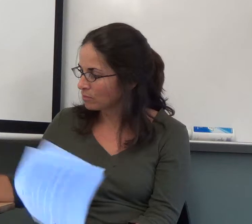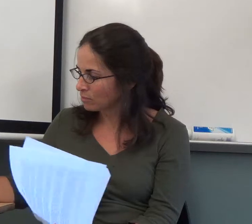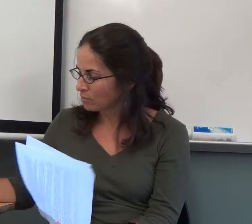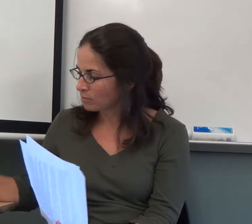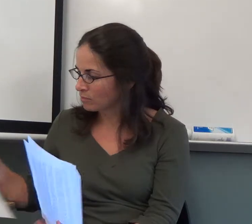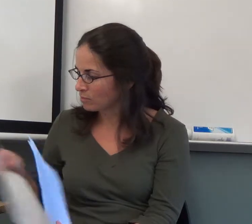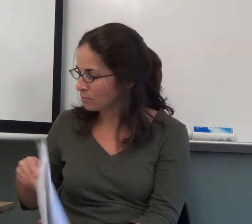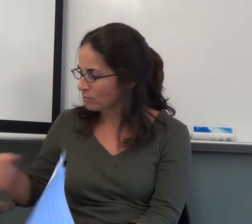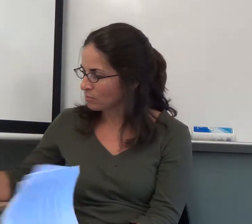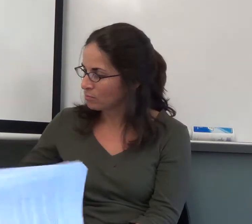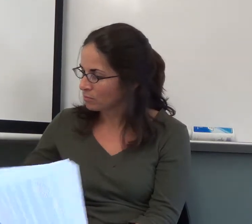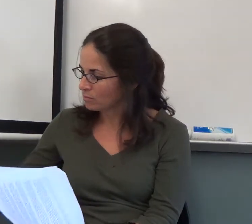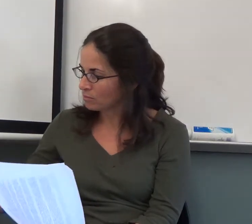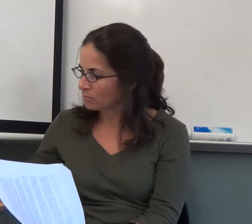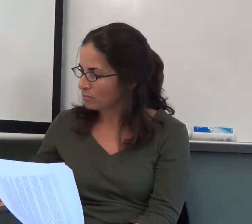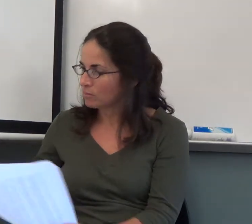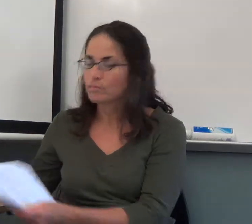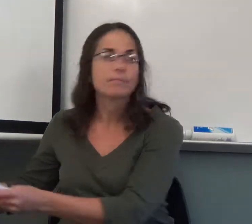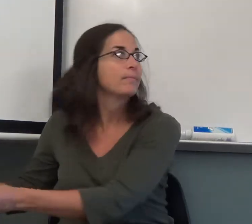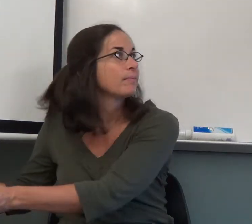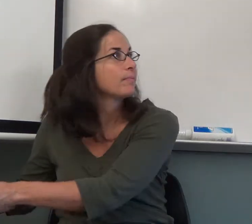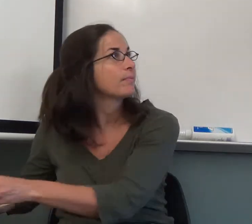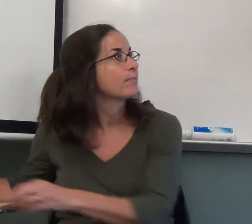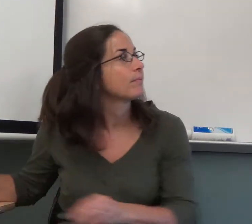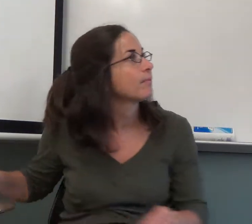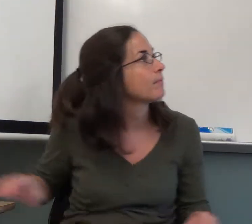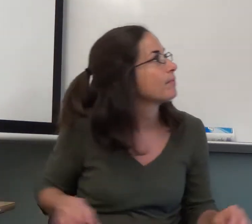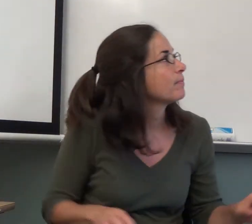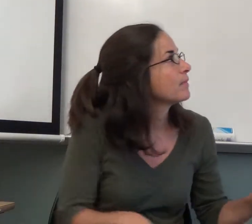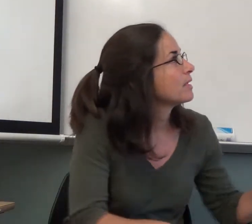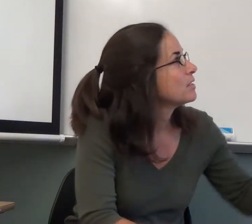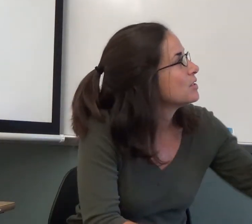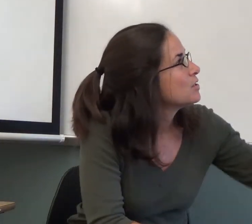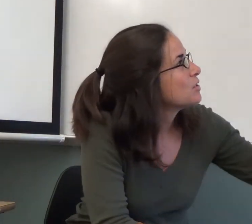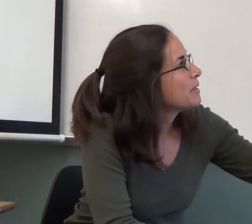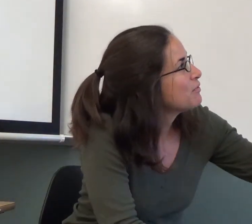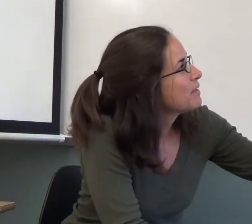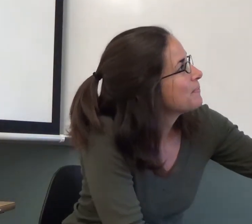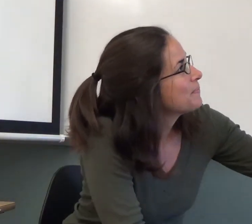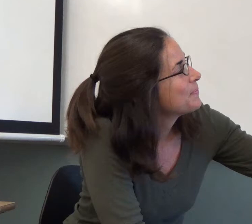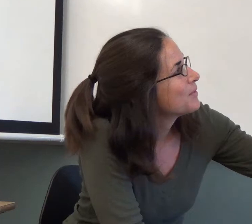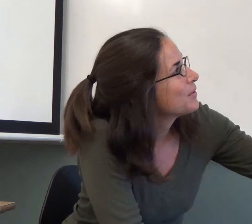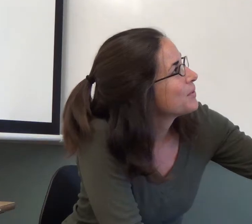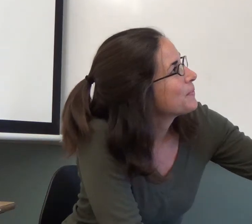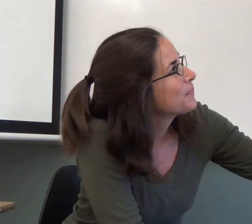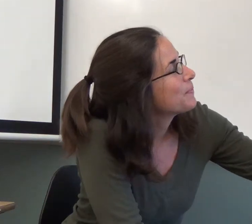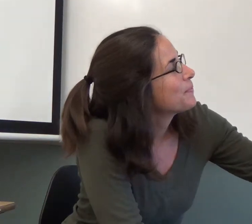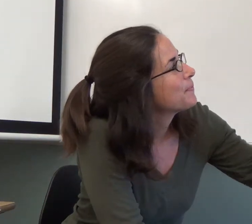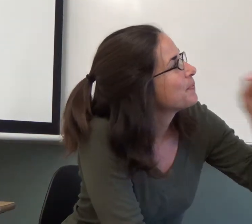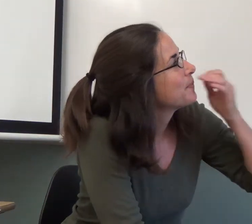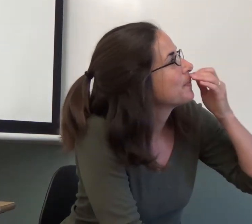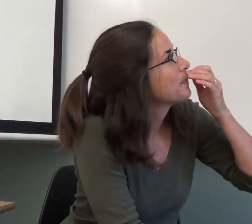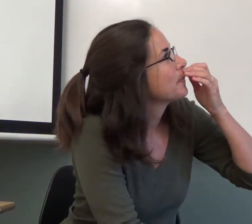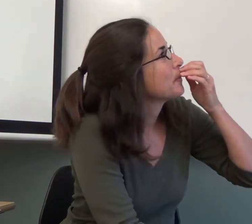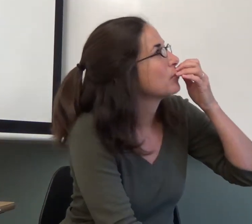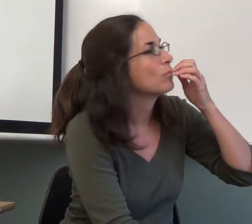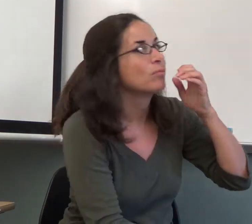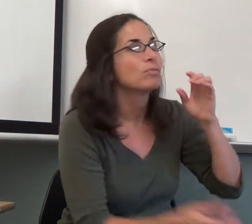grammar review. On the other side it has subordinating conjunctions. Right? So grammar review number 2 is the one we